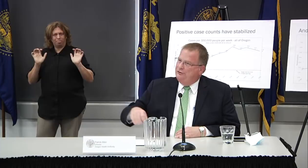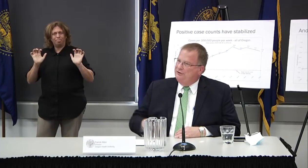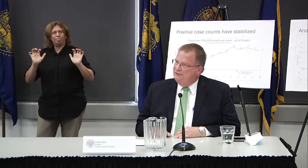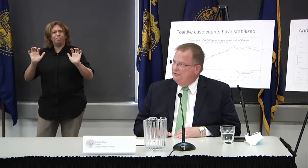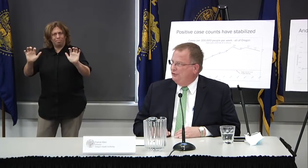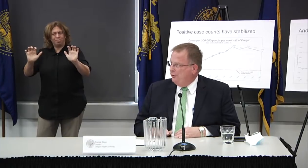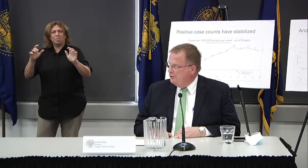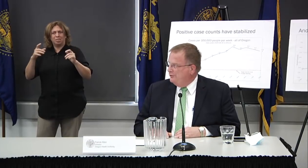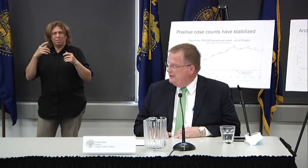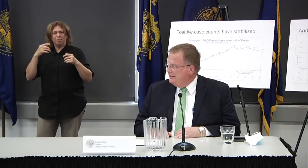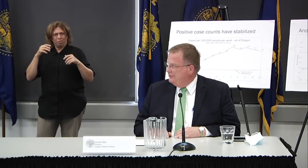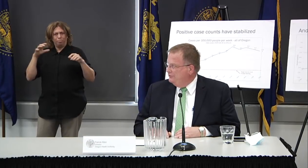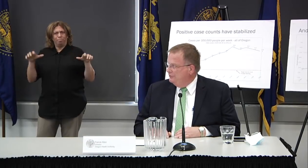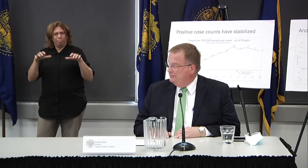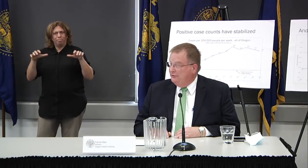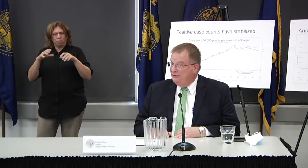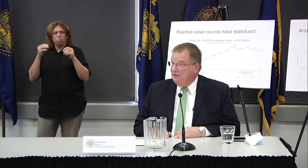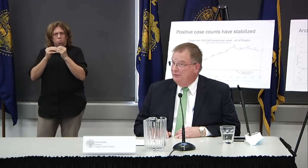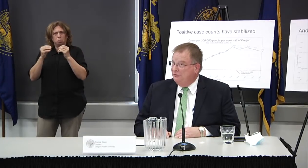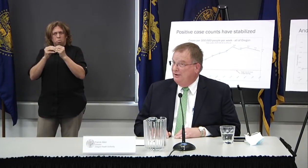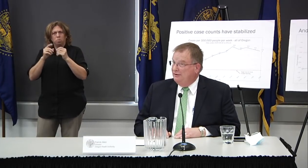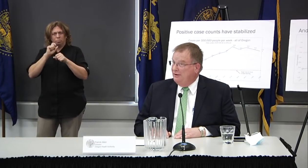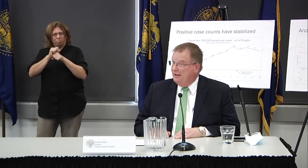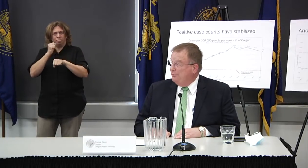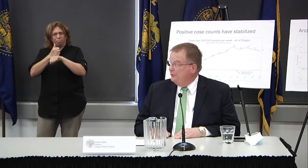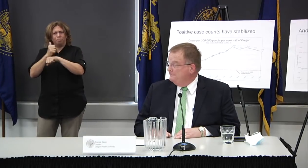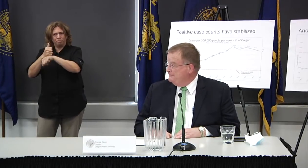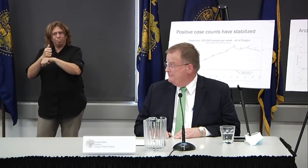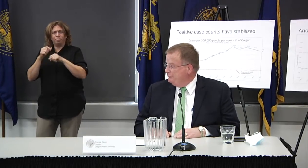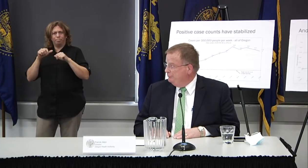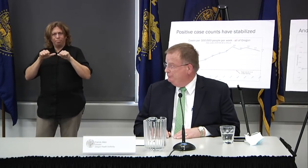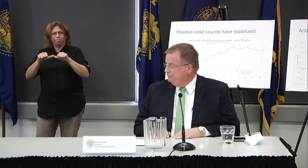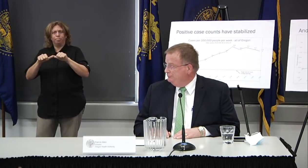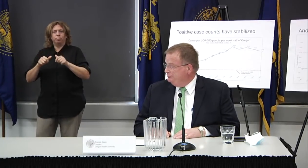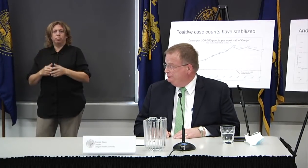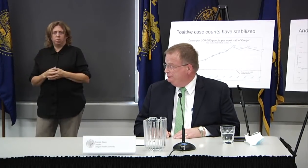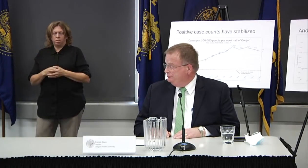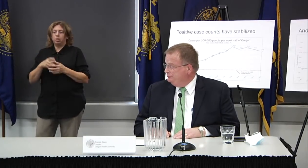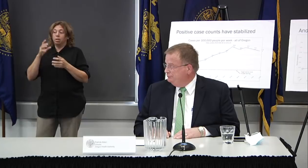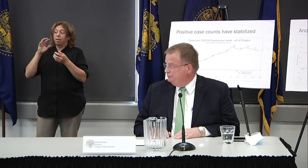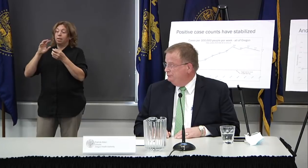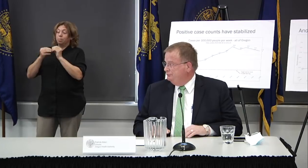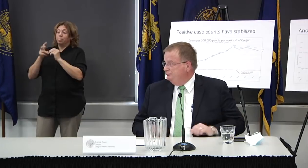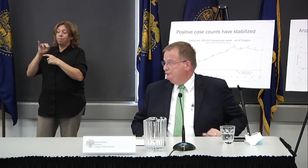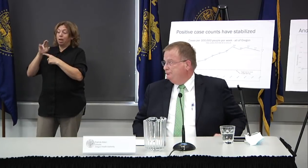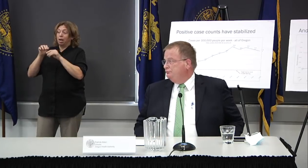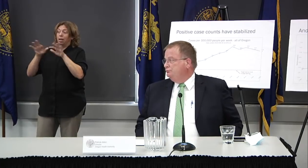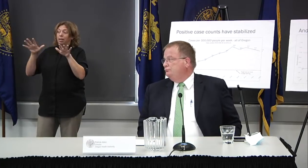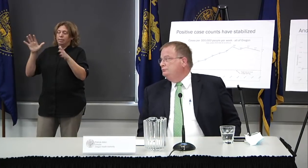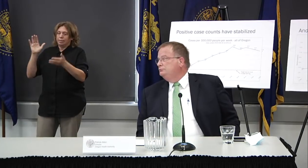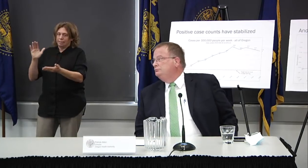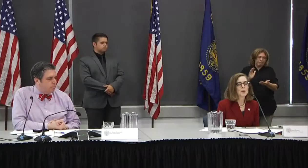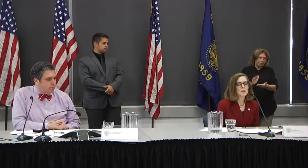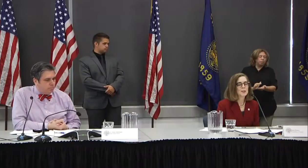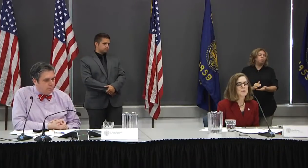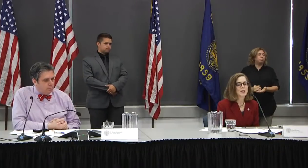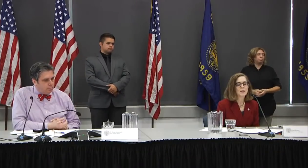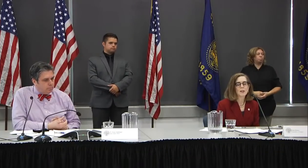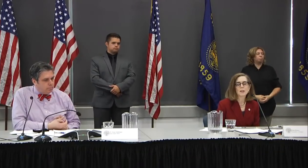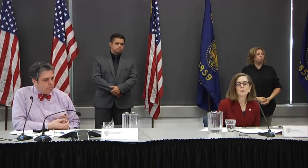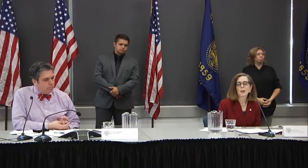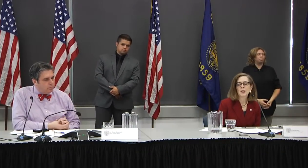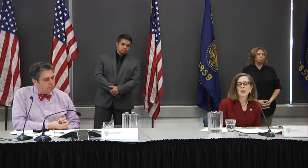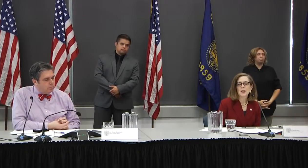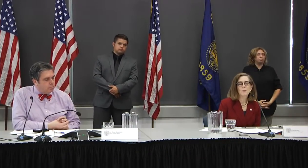that decrease that's occurring right now to steepen to get to that point. And I do think, and maybe, I don't know if Dr. Seidlinger wants to speak